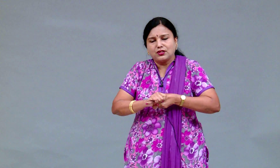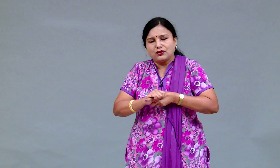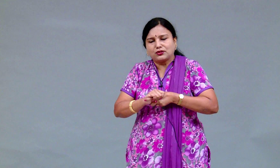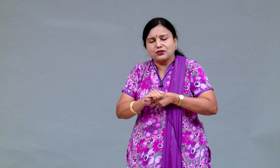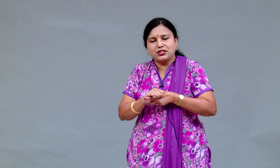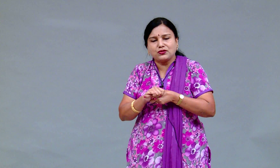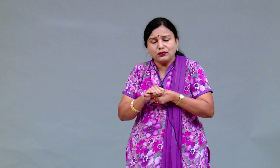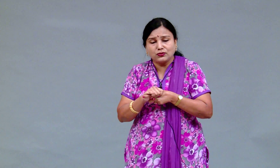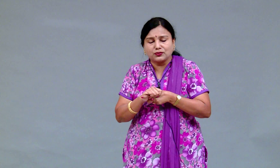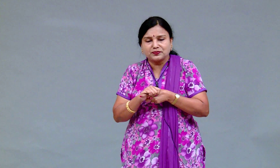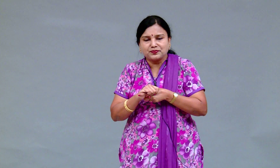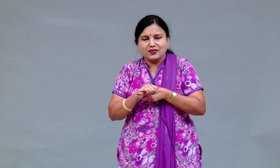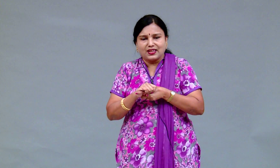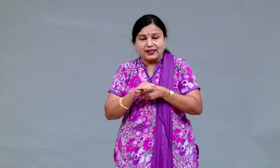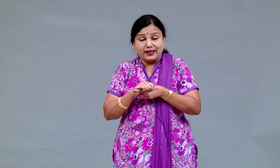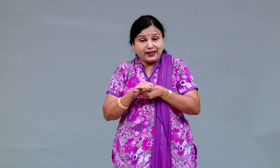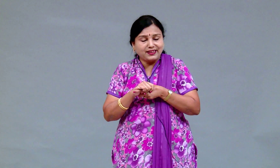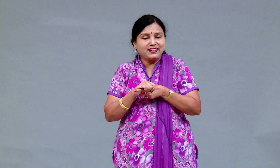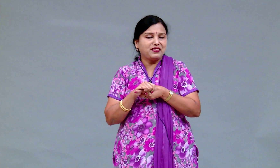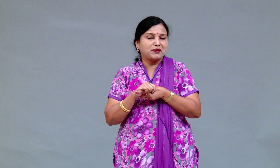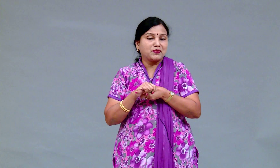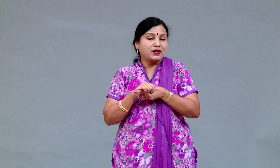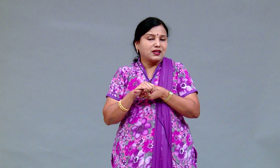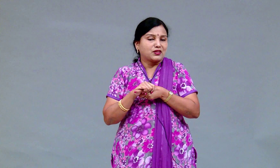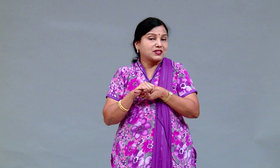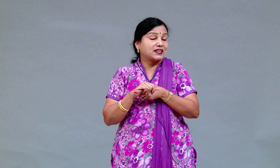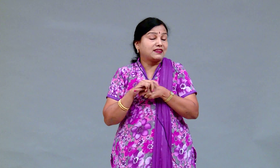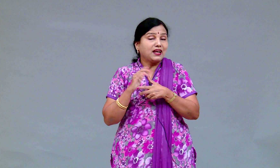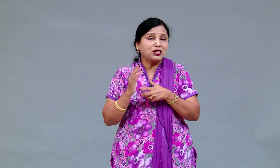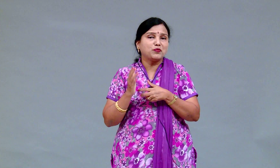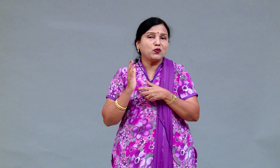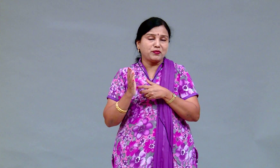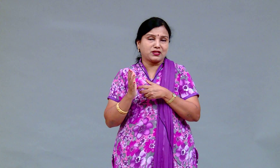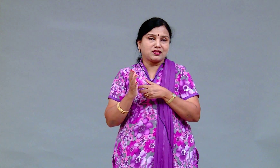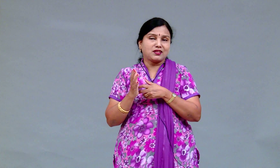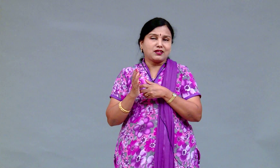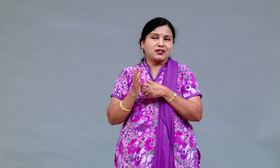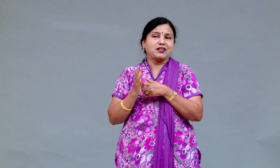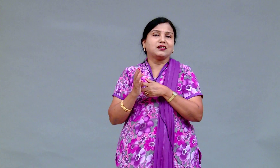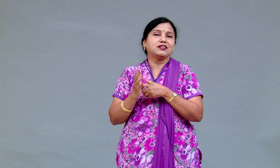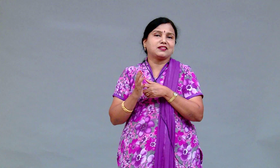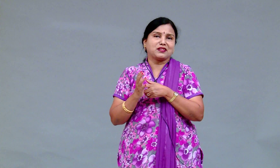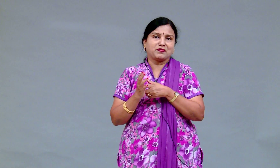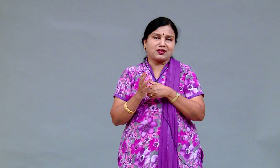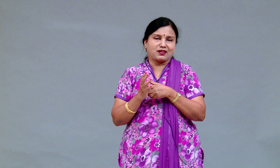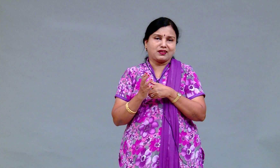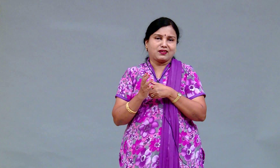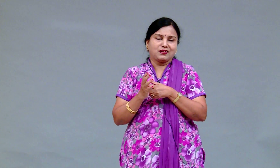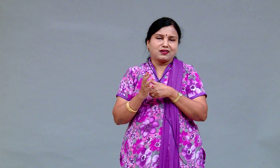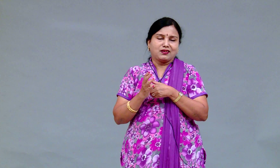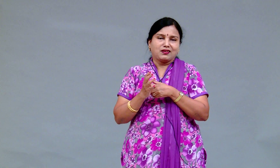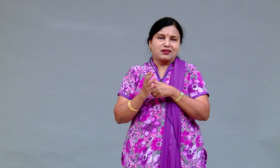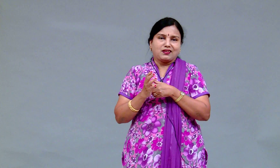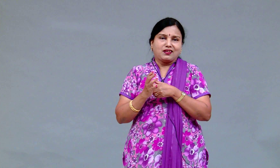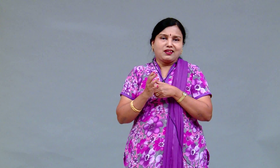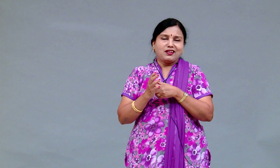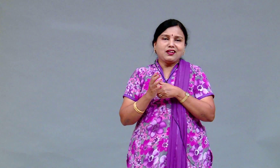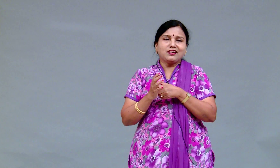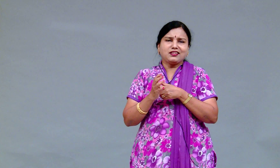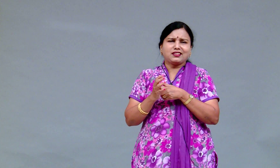What could he do? Then it was at that moment he heard something. He heard a